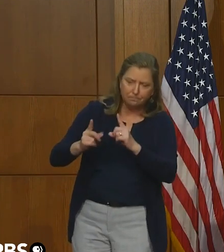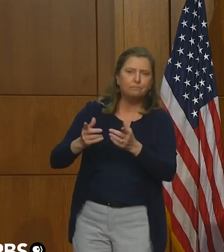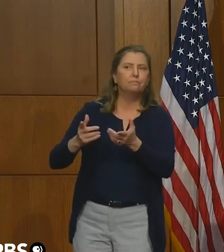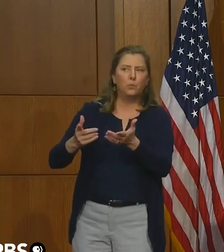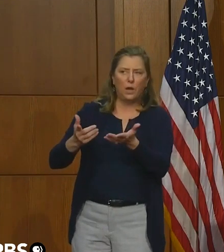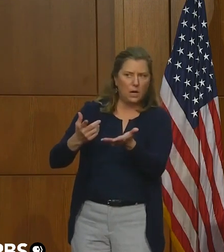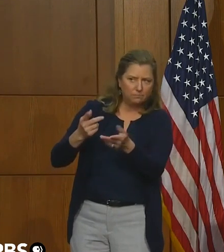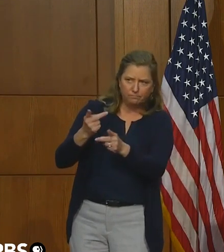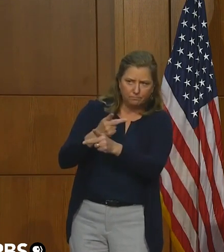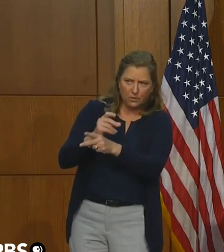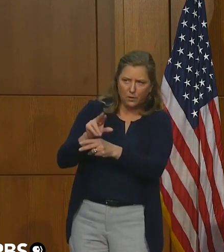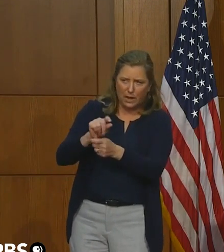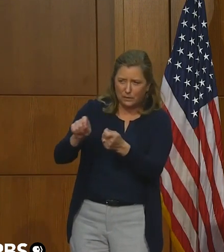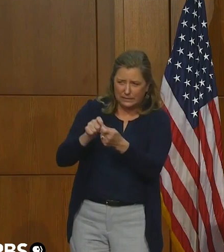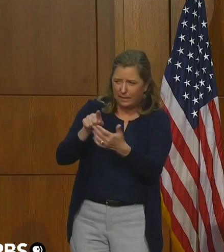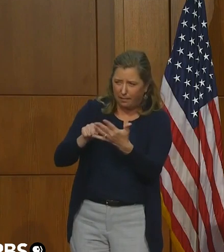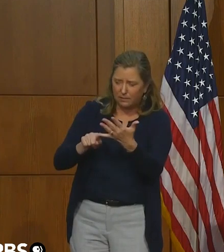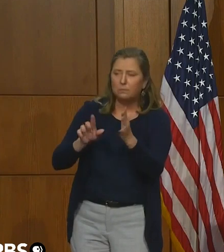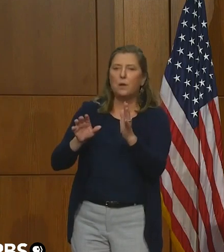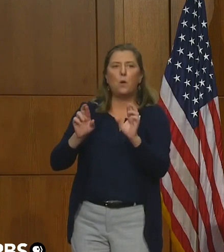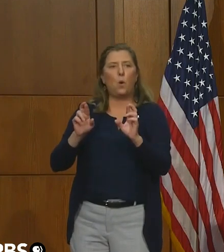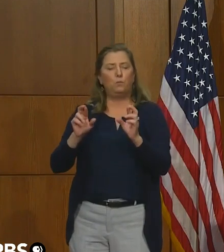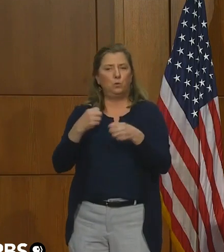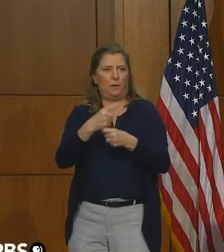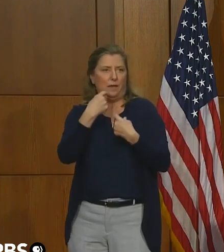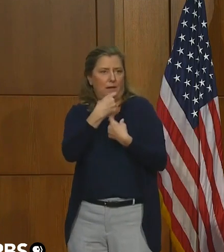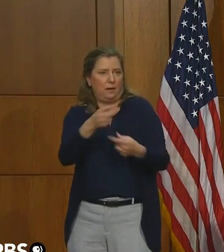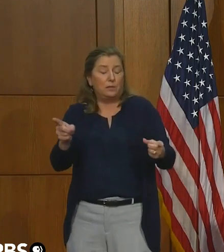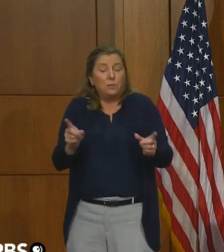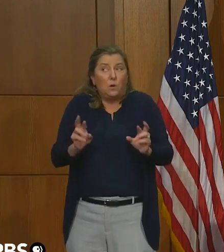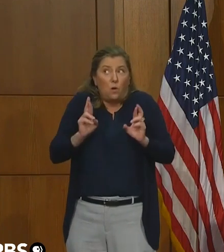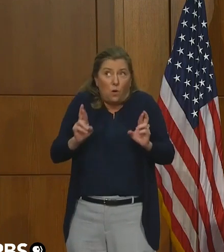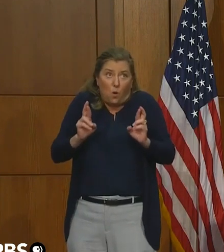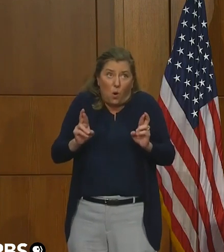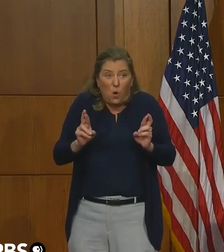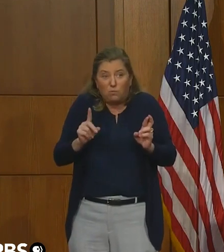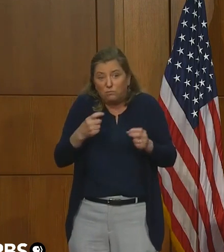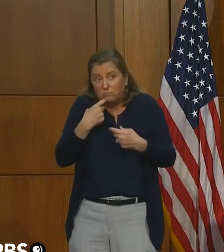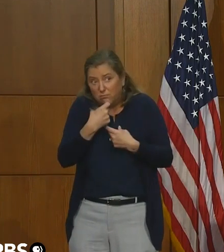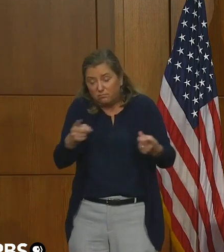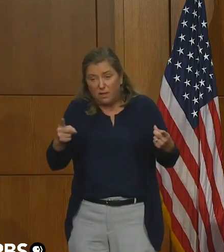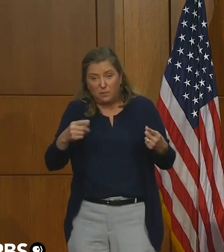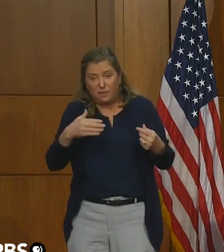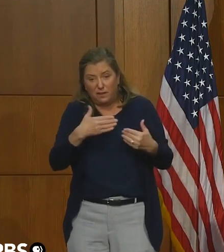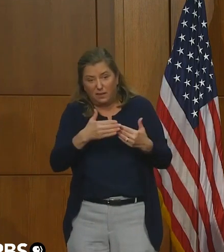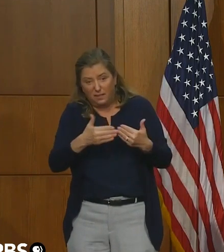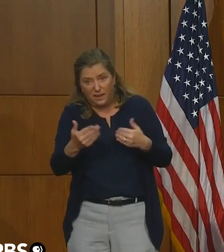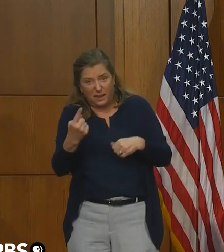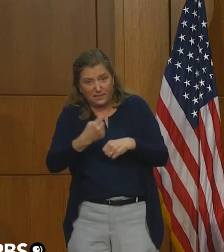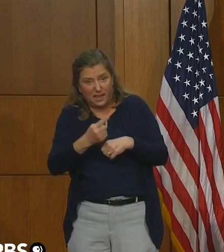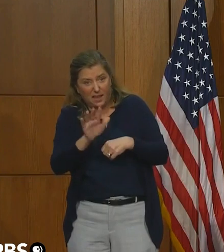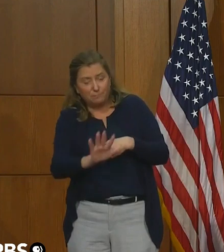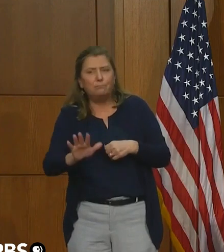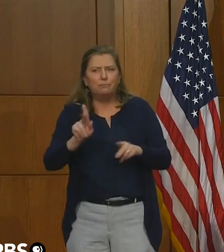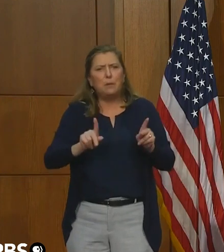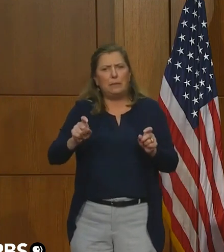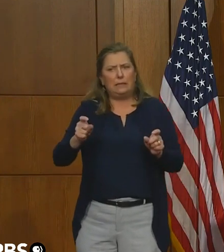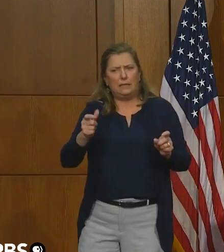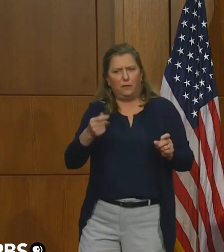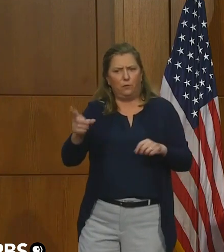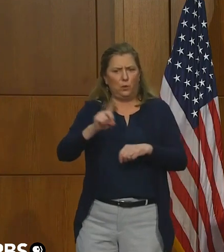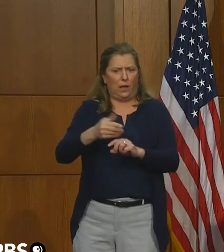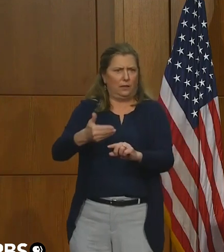the details, but hopefully we'll be able to make an announcement. I would hope, Cam, in the next day or so. Again, people need to plan a few days